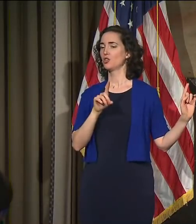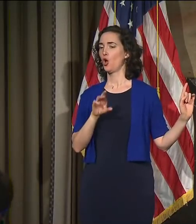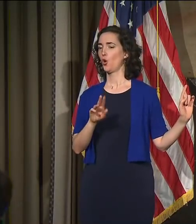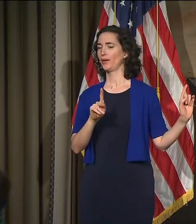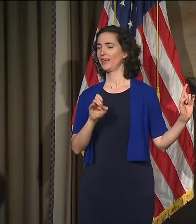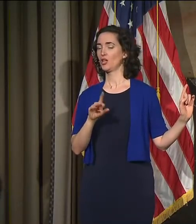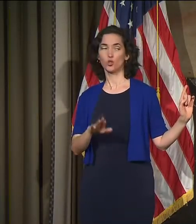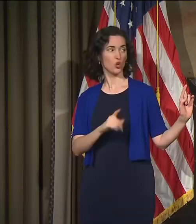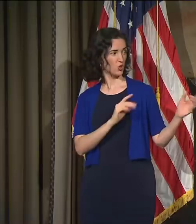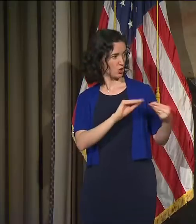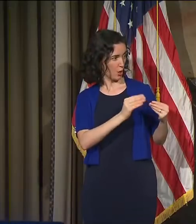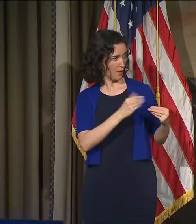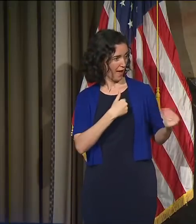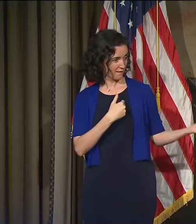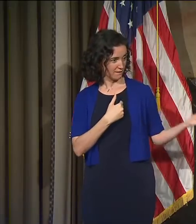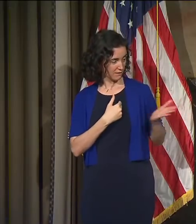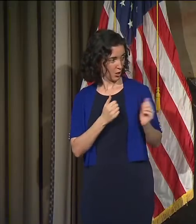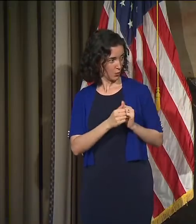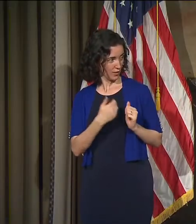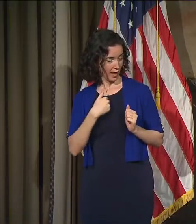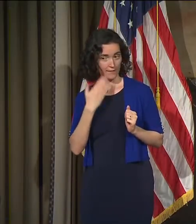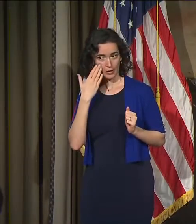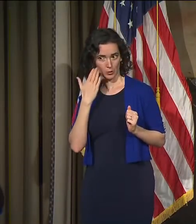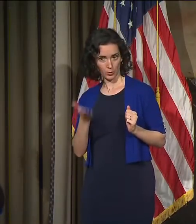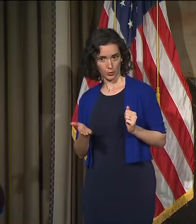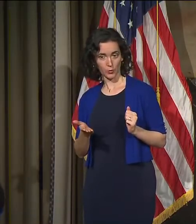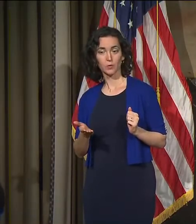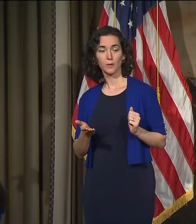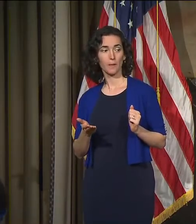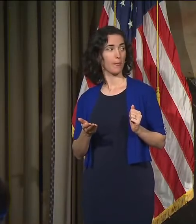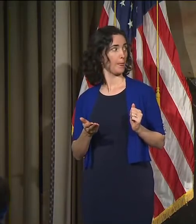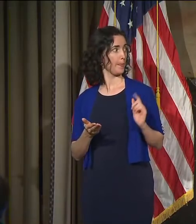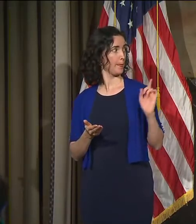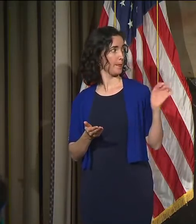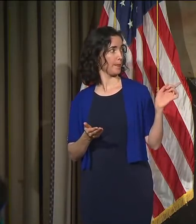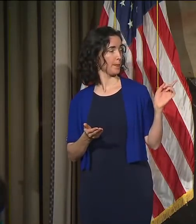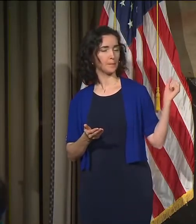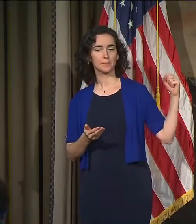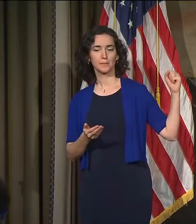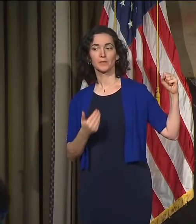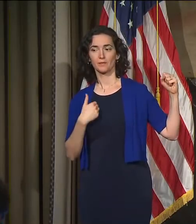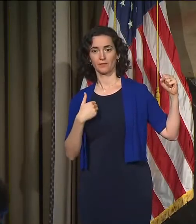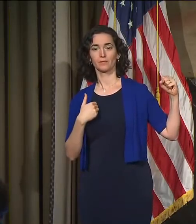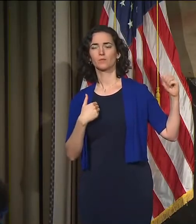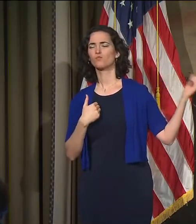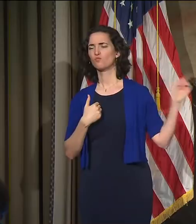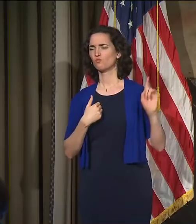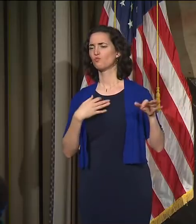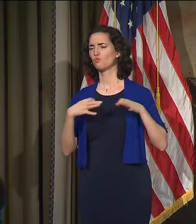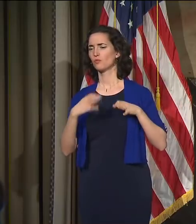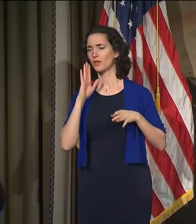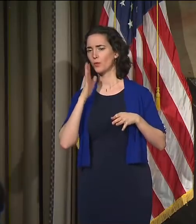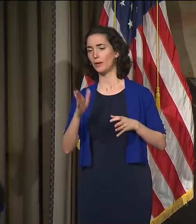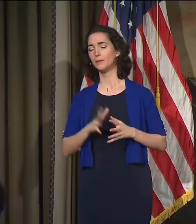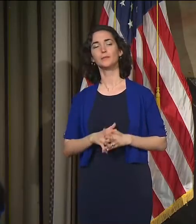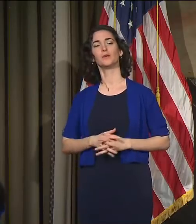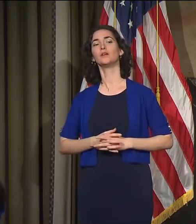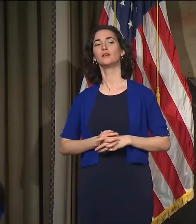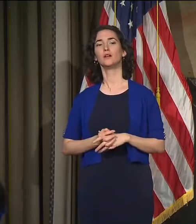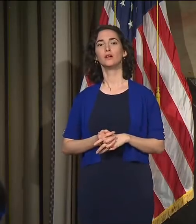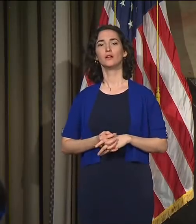know whether he brought those numbers in with him. Do you have those? So he'll come up and give you those.